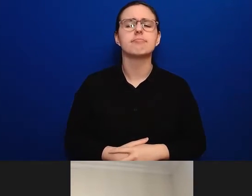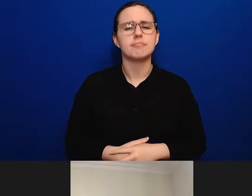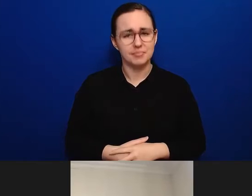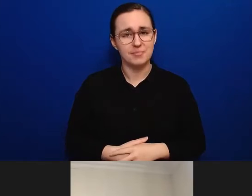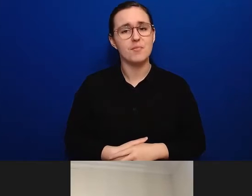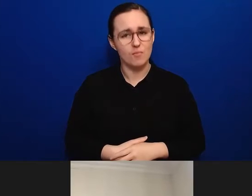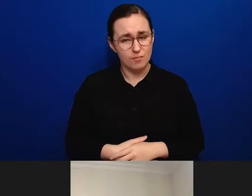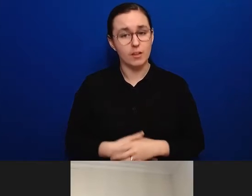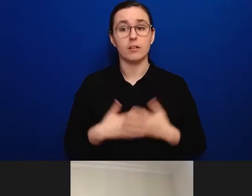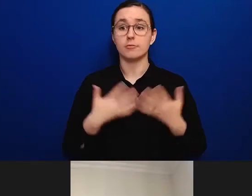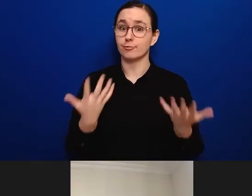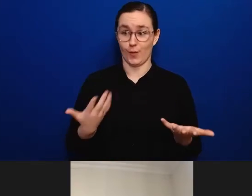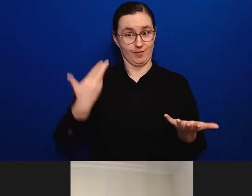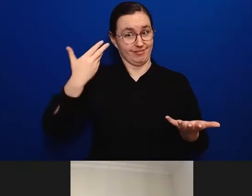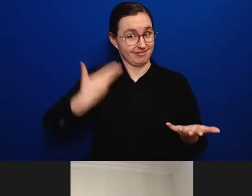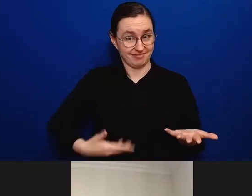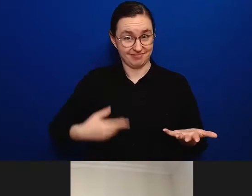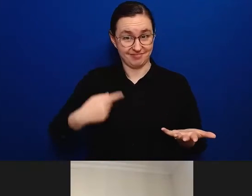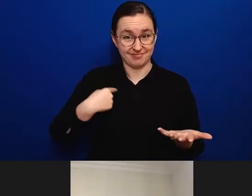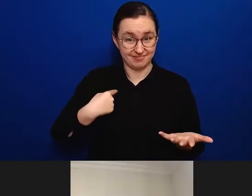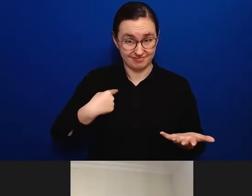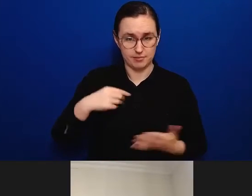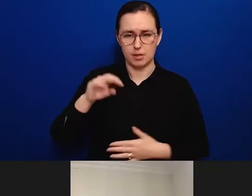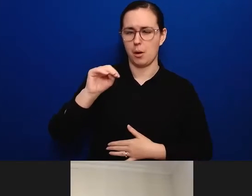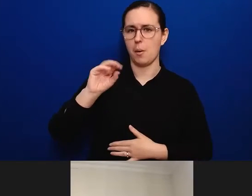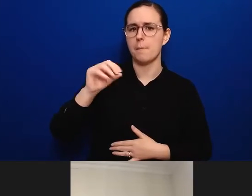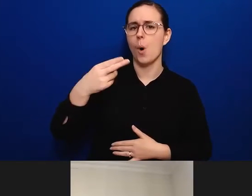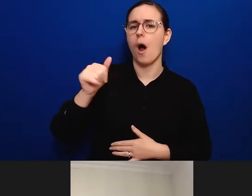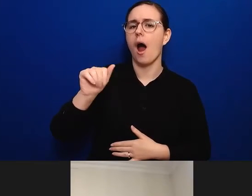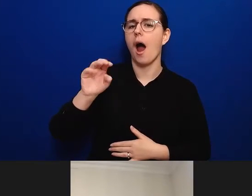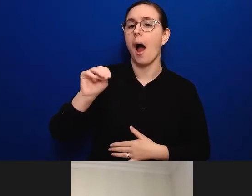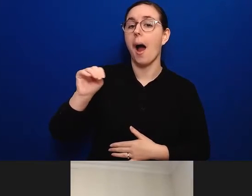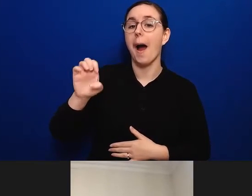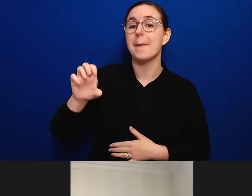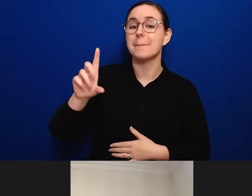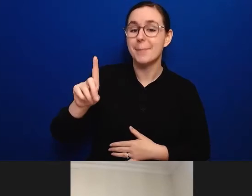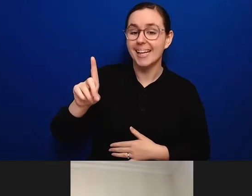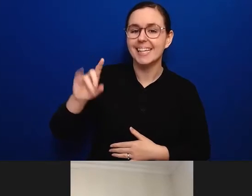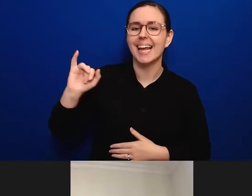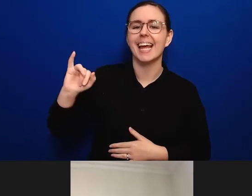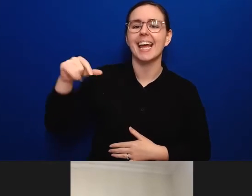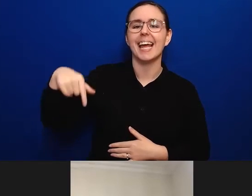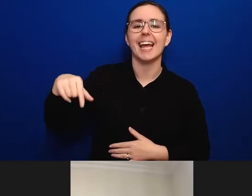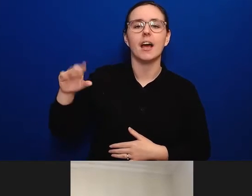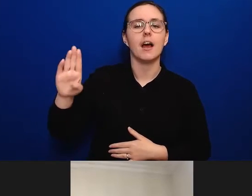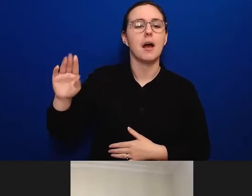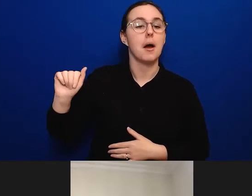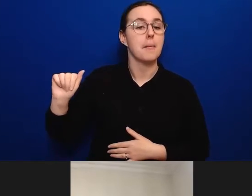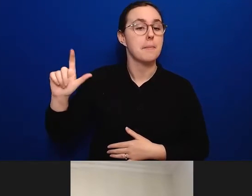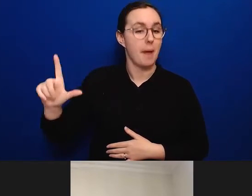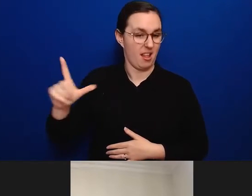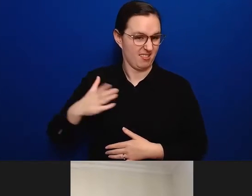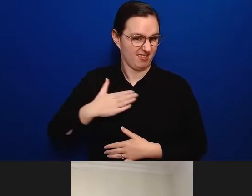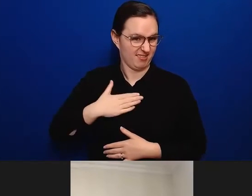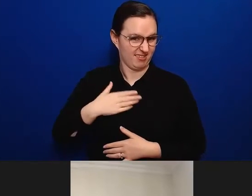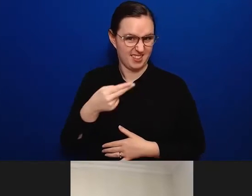I just I'm from Pakistan. I live in the northern areas of the country, and I started my career is